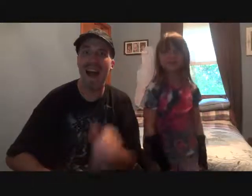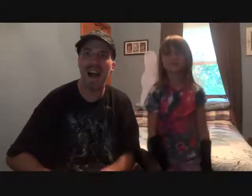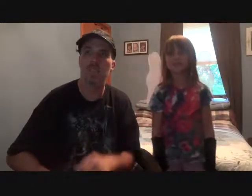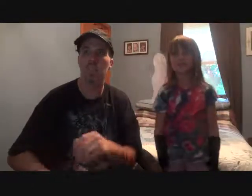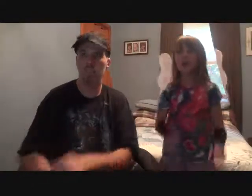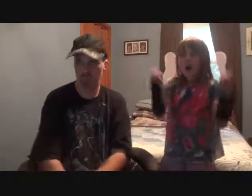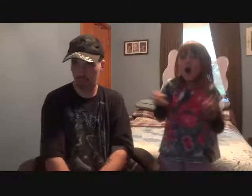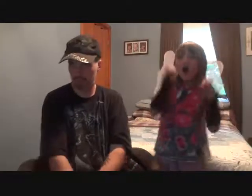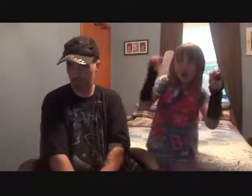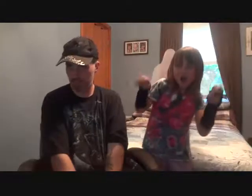Oh,